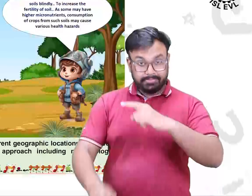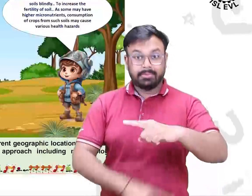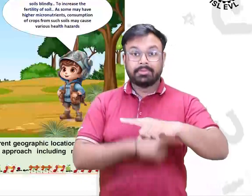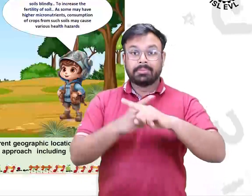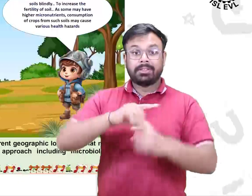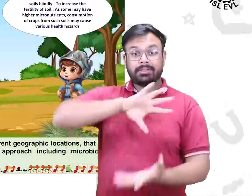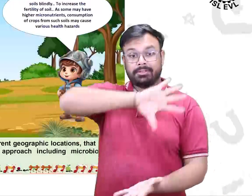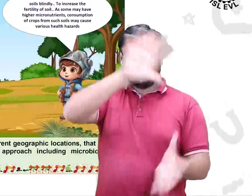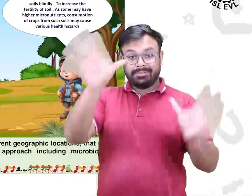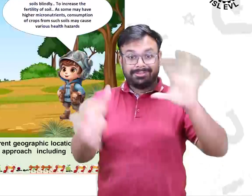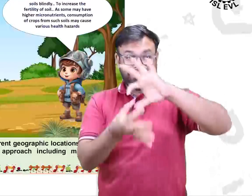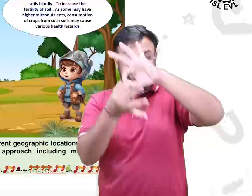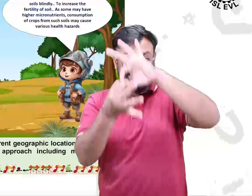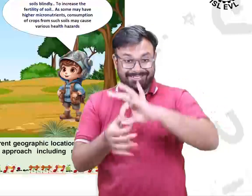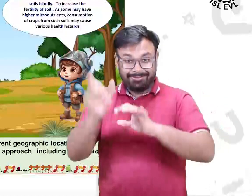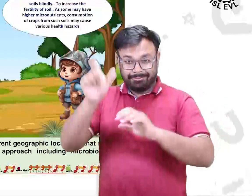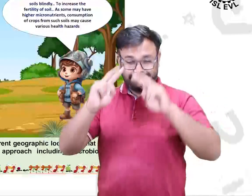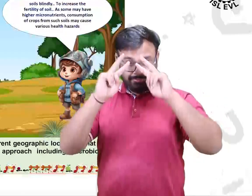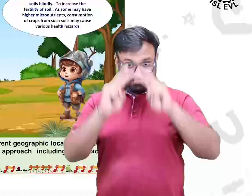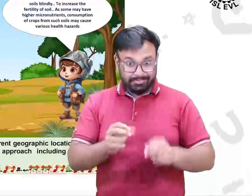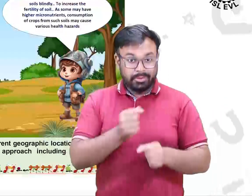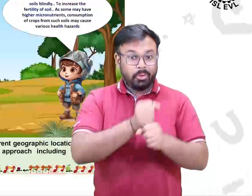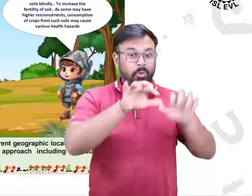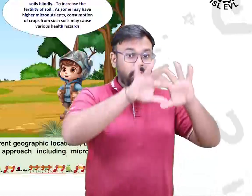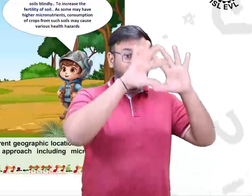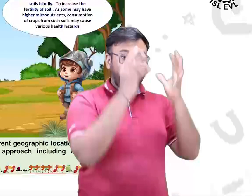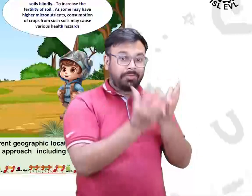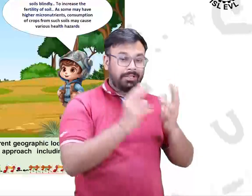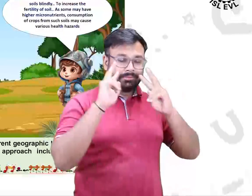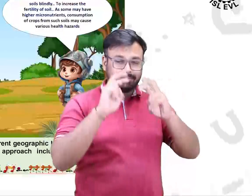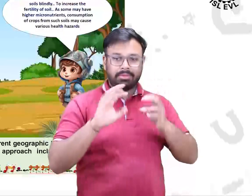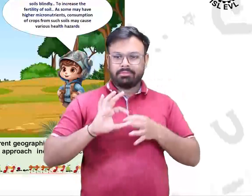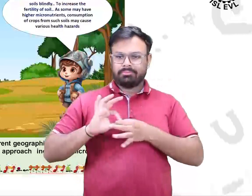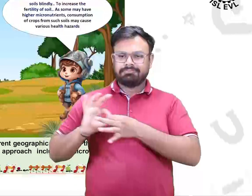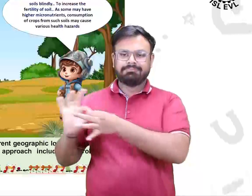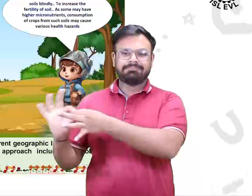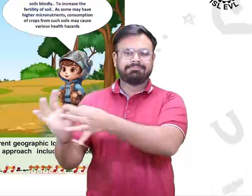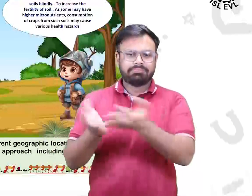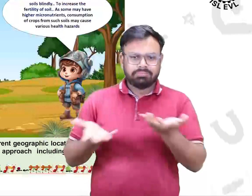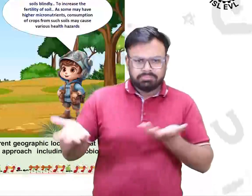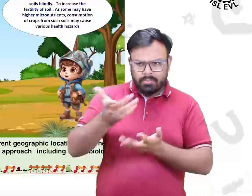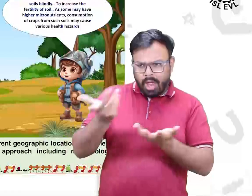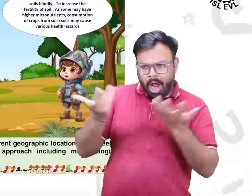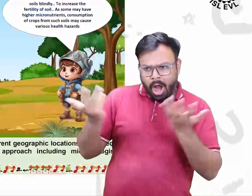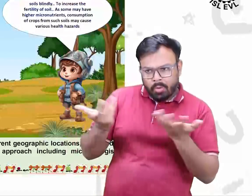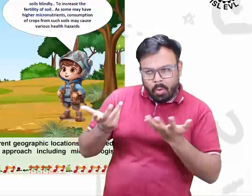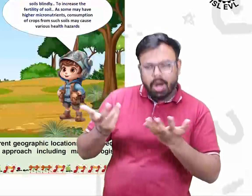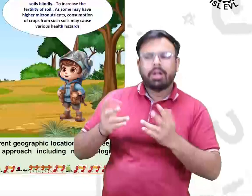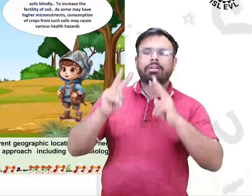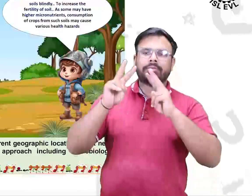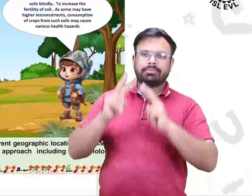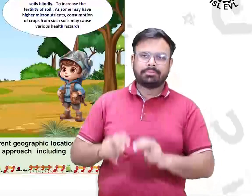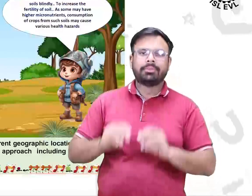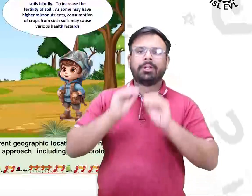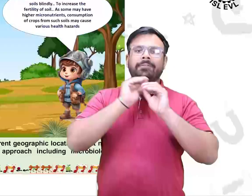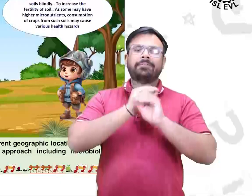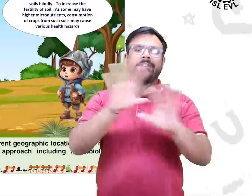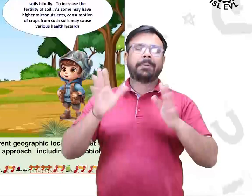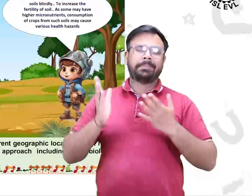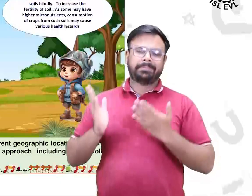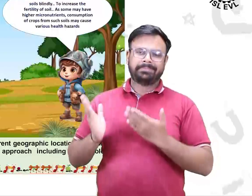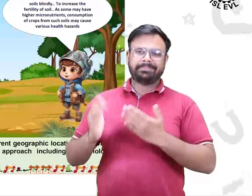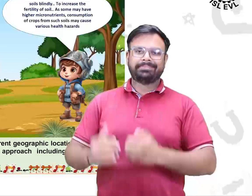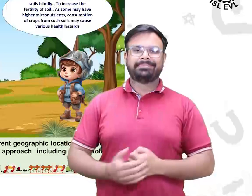interdisciplinary approach, including microbiologists, ecologists, and